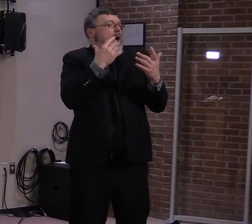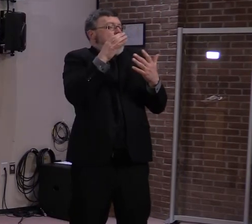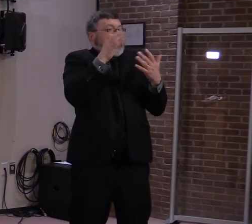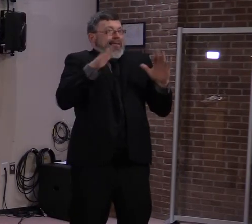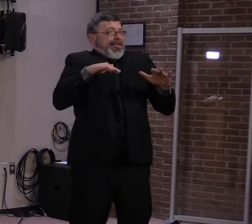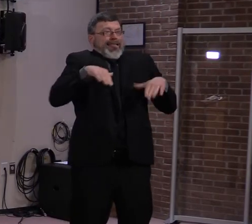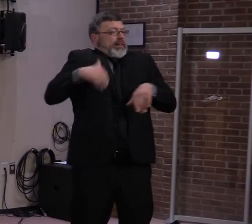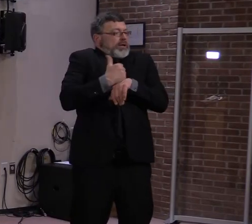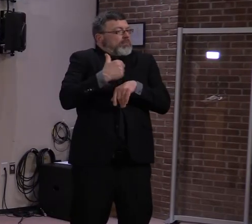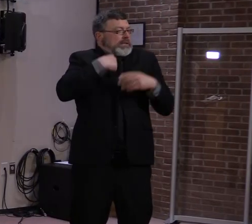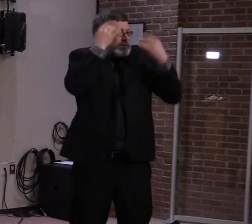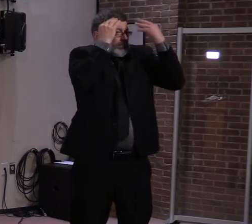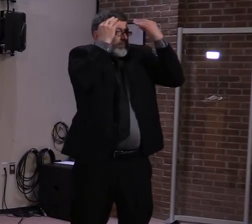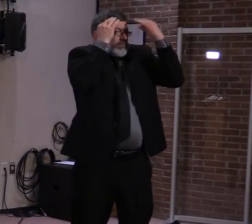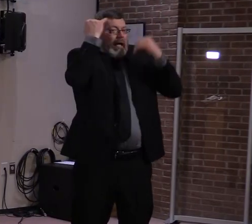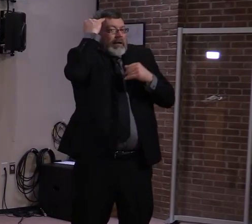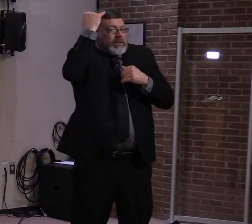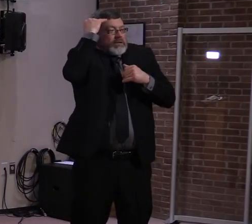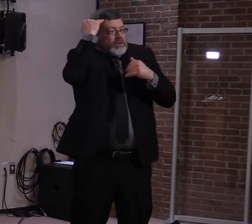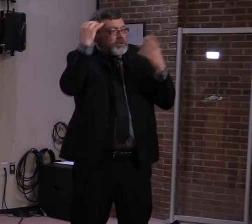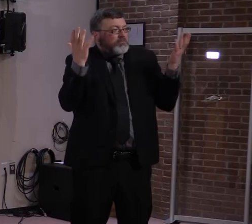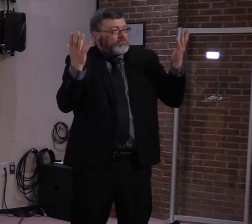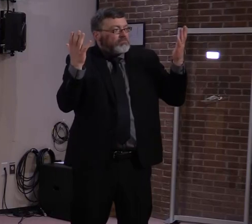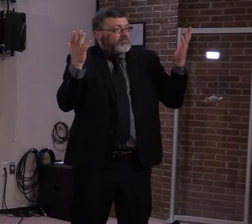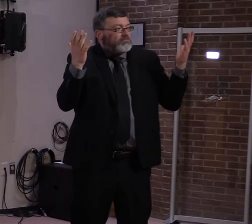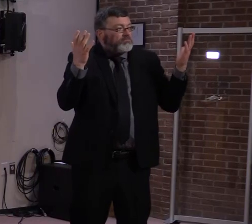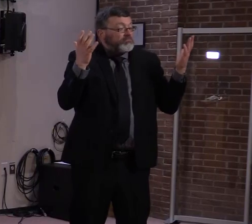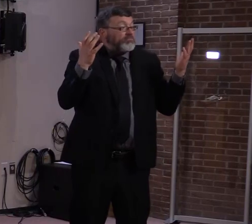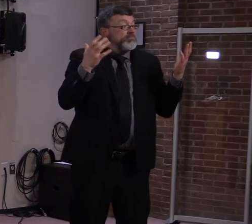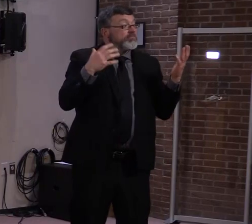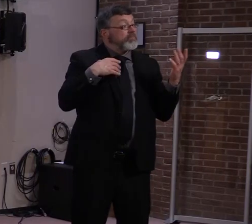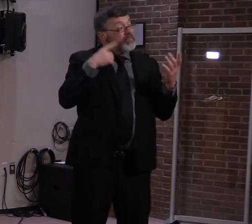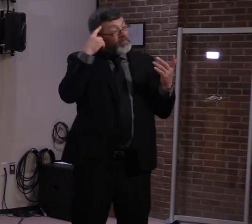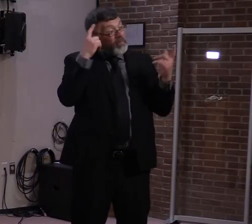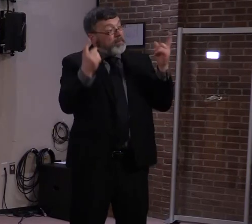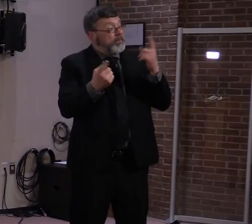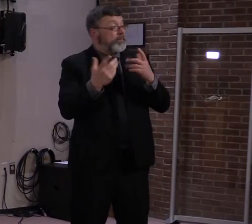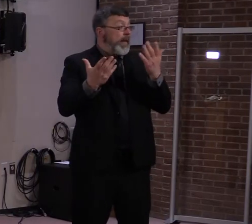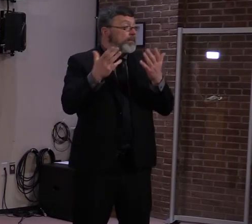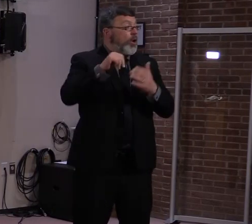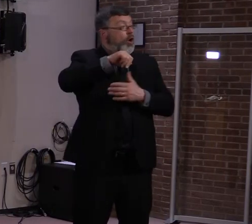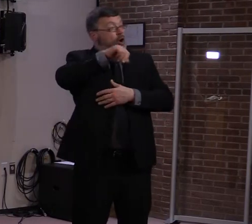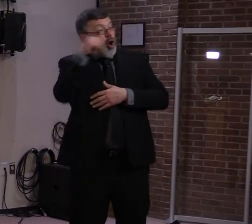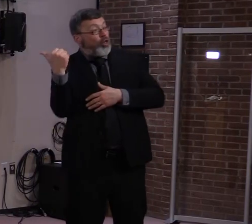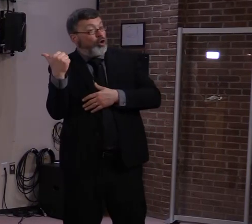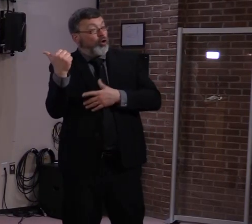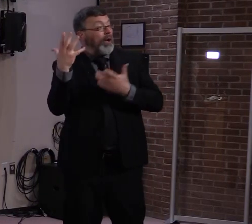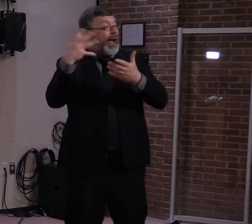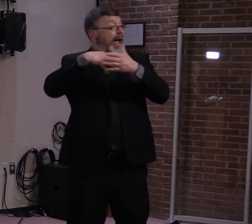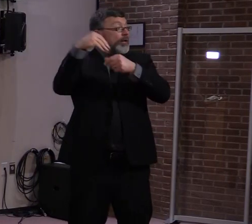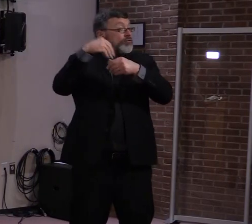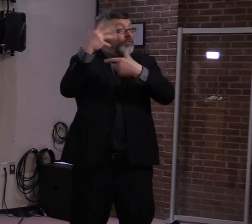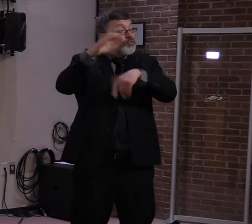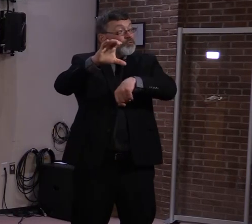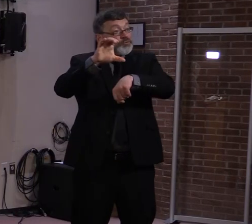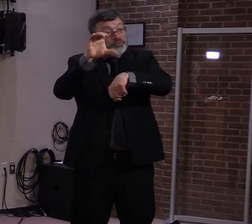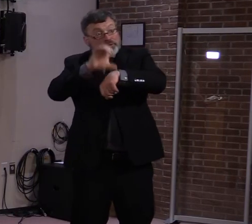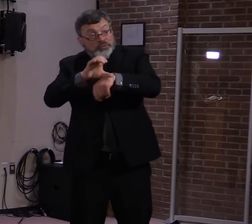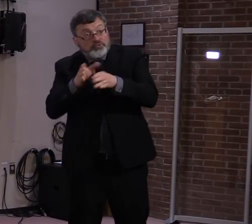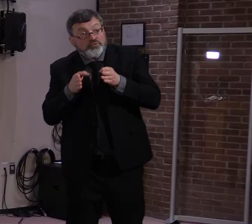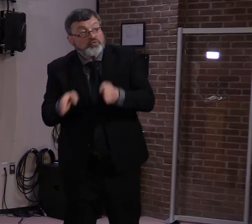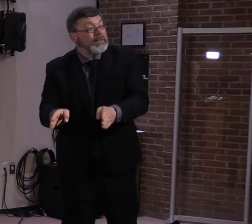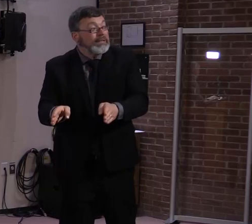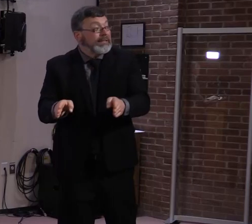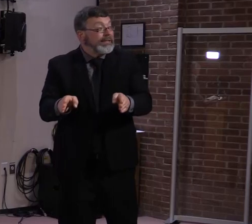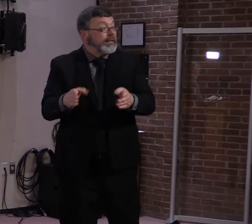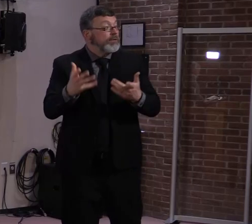people get outside, Church Street, the waterfront, to encourage